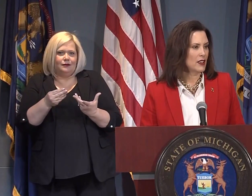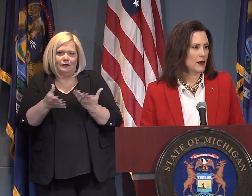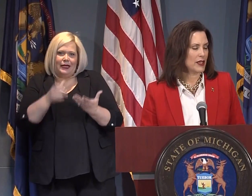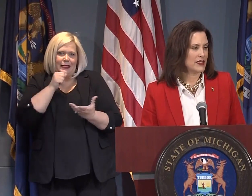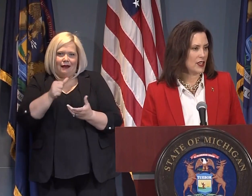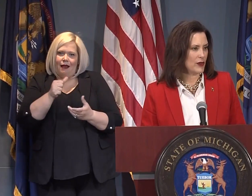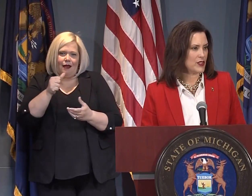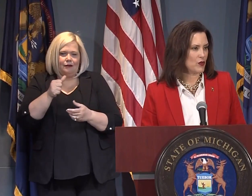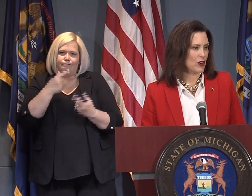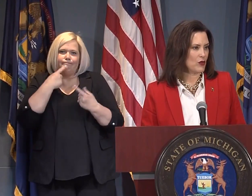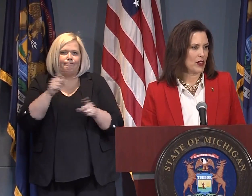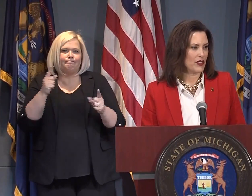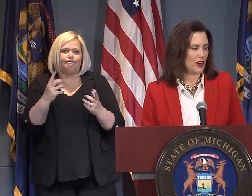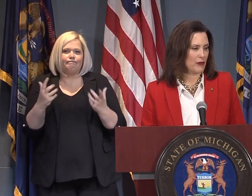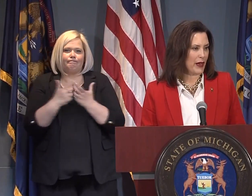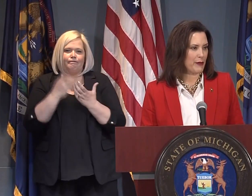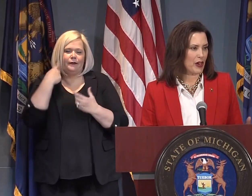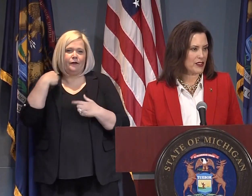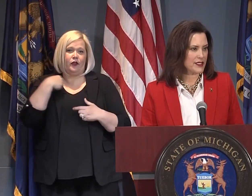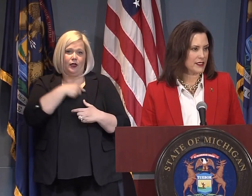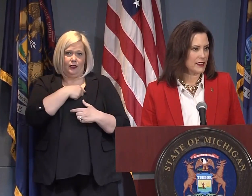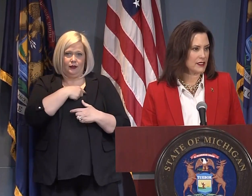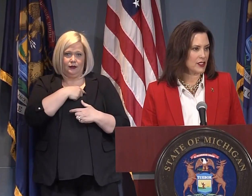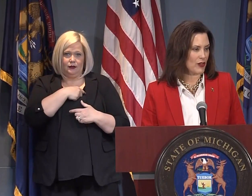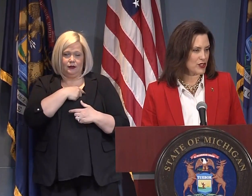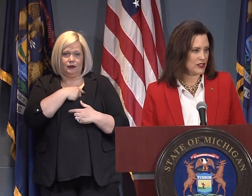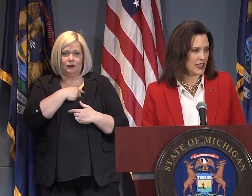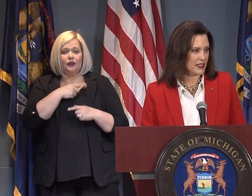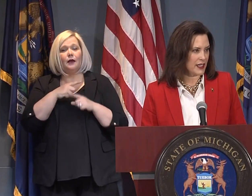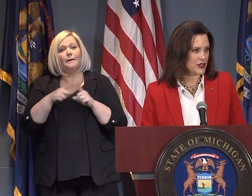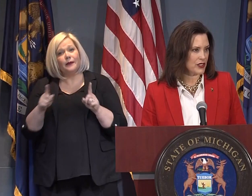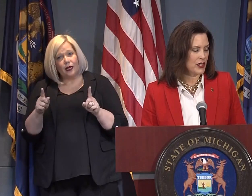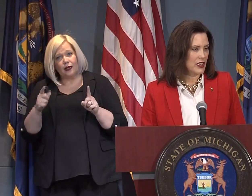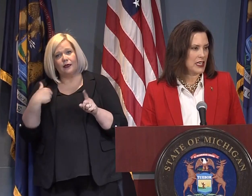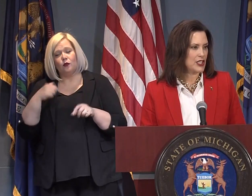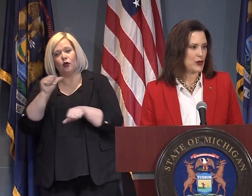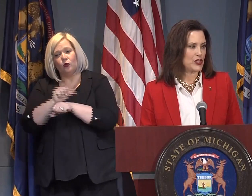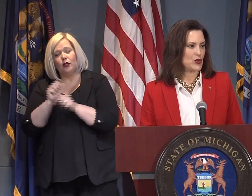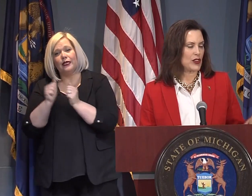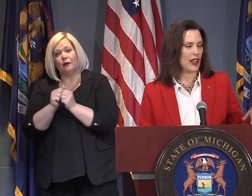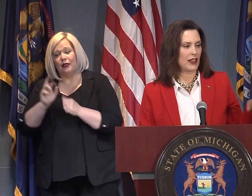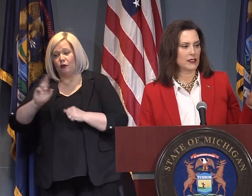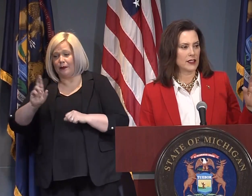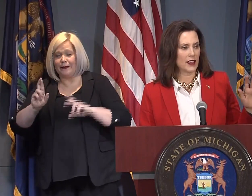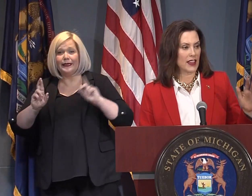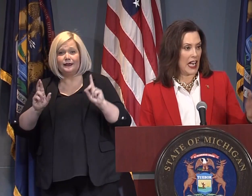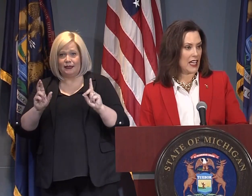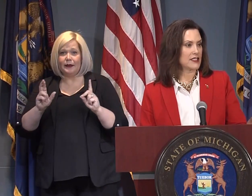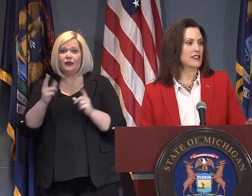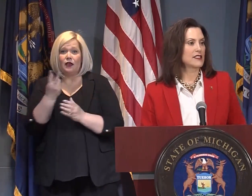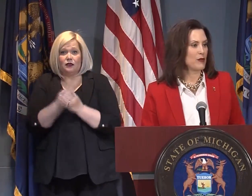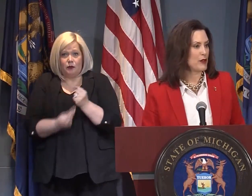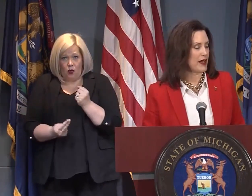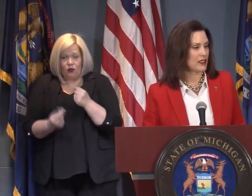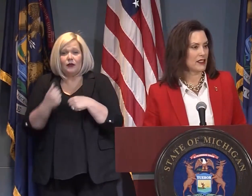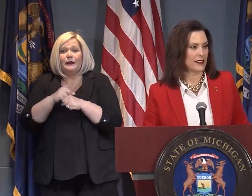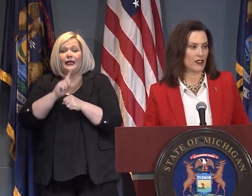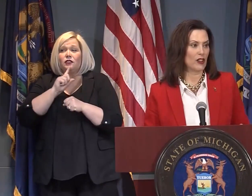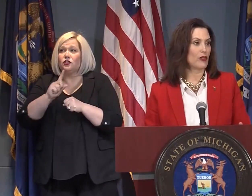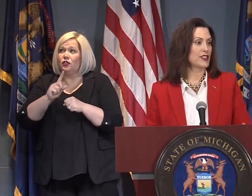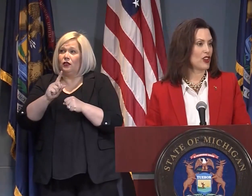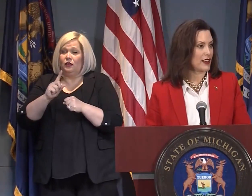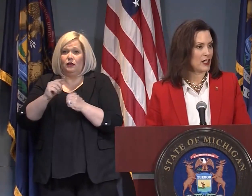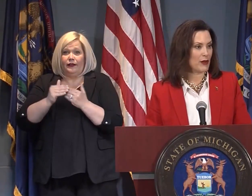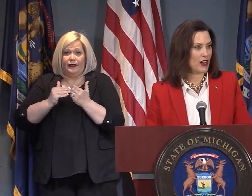said, I'm continuing to work with our bipartisan congressional delegation to ensure that the next supplemental, and